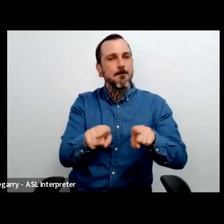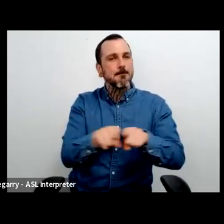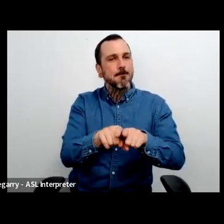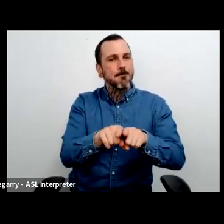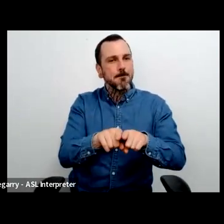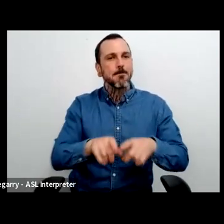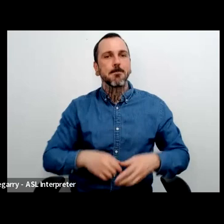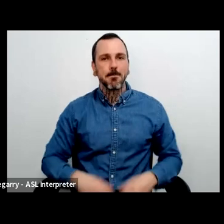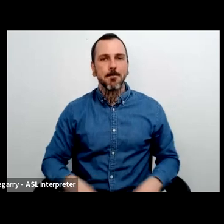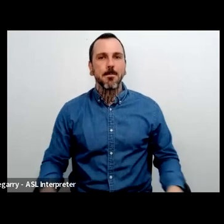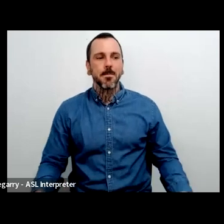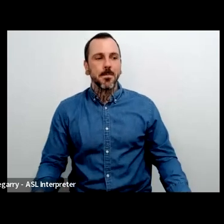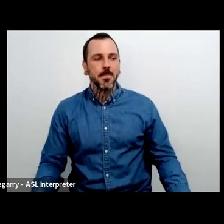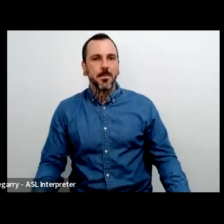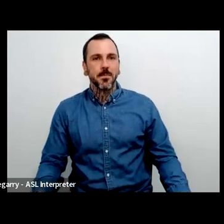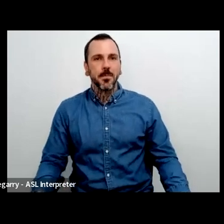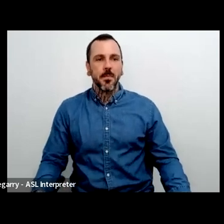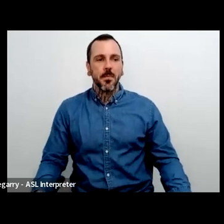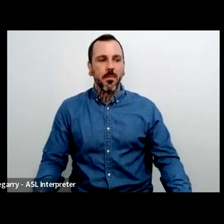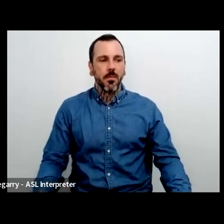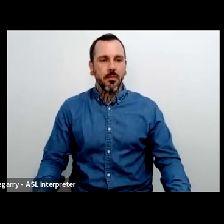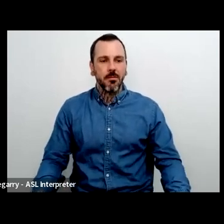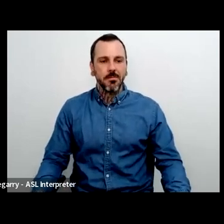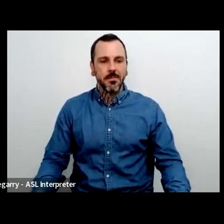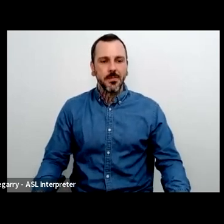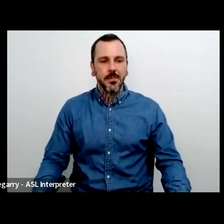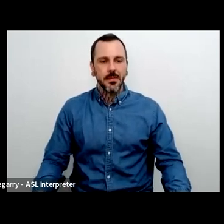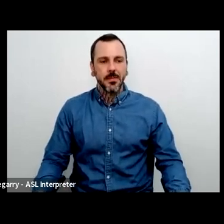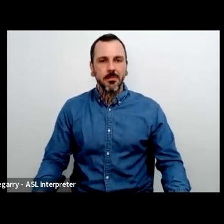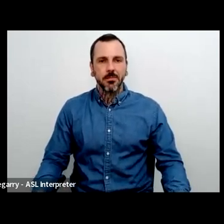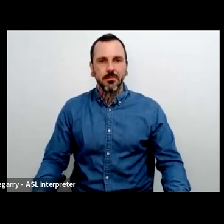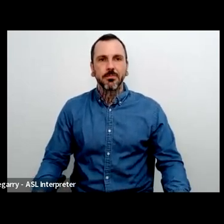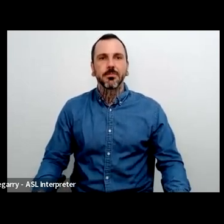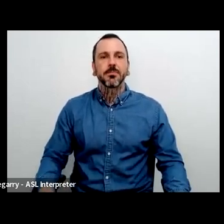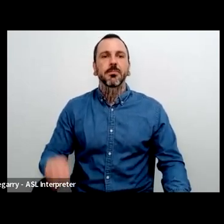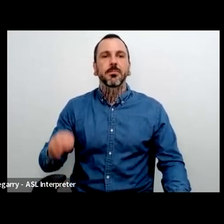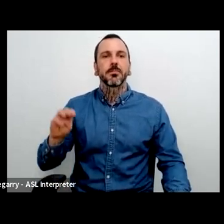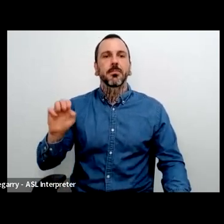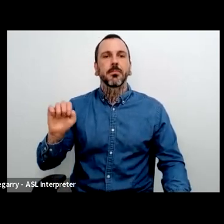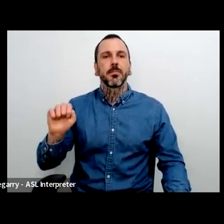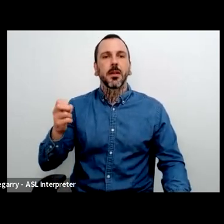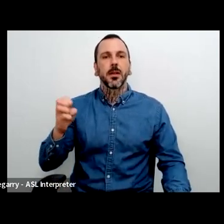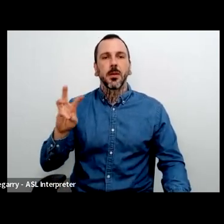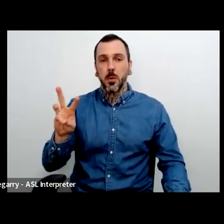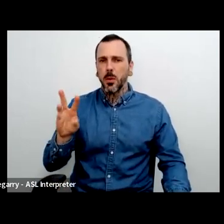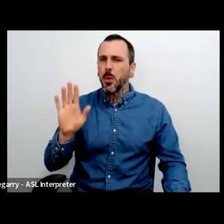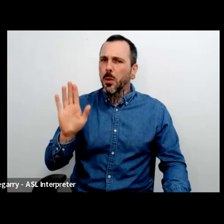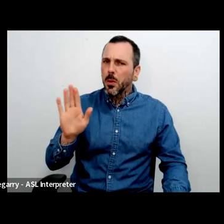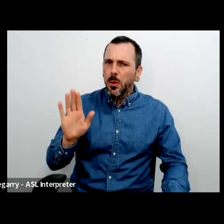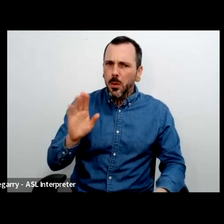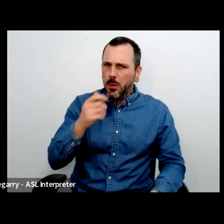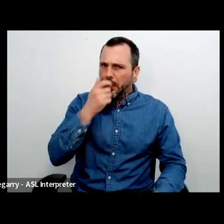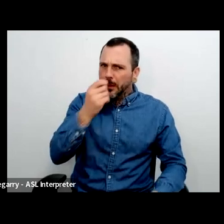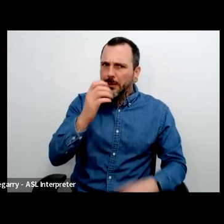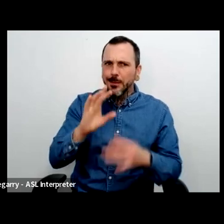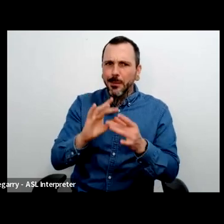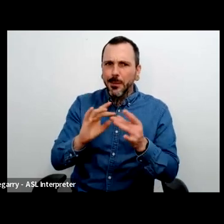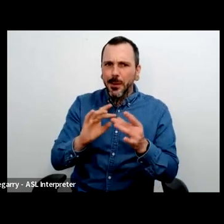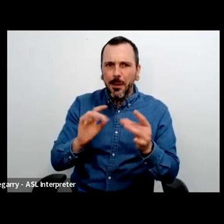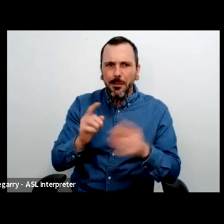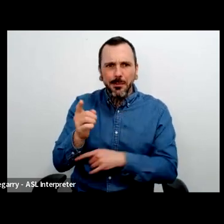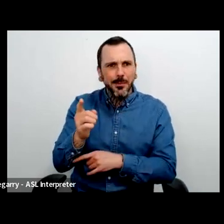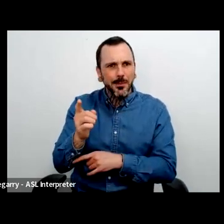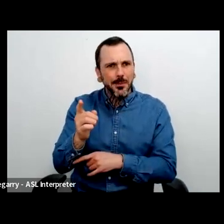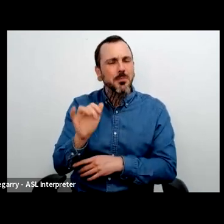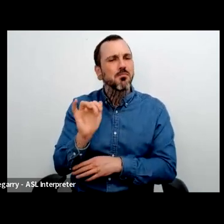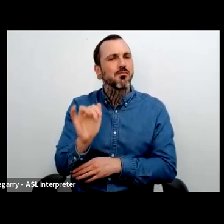I think those, you know, those are really, really interesting points, Ravi. I mean, how do you build an audience? On that note, I would